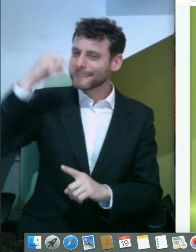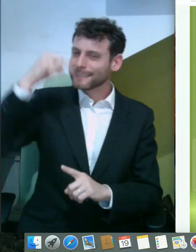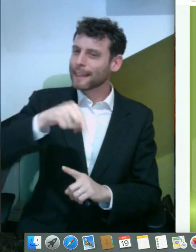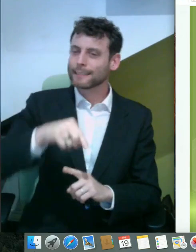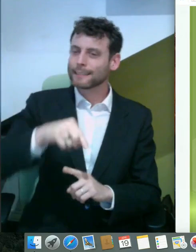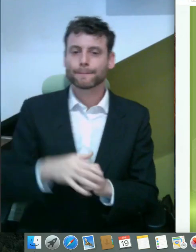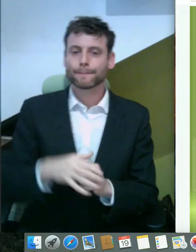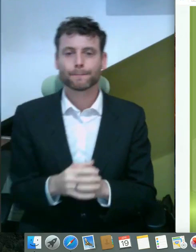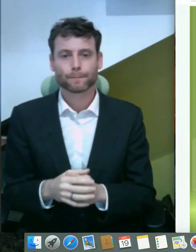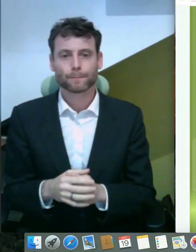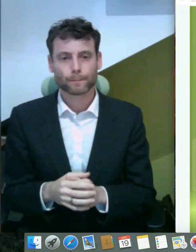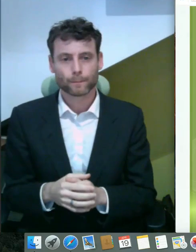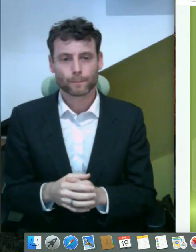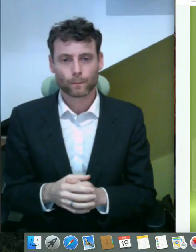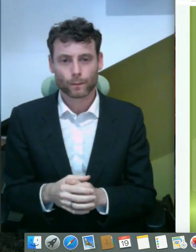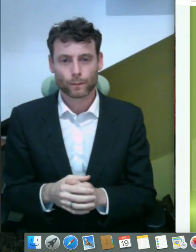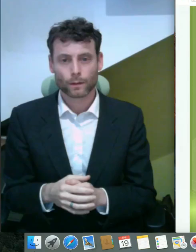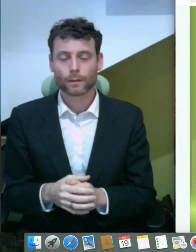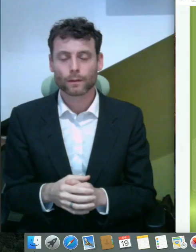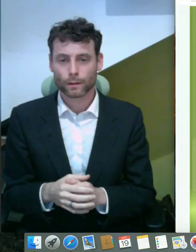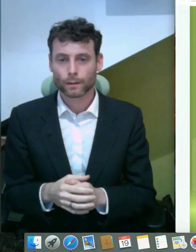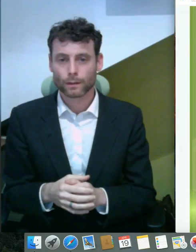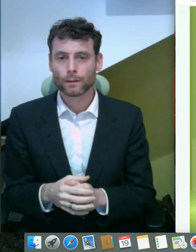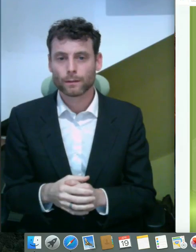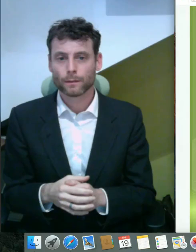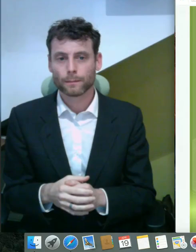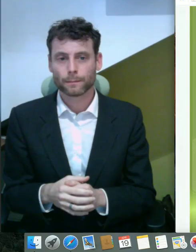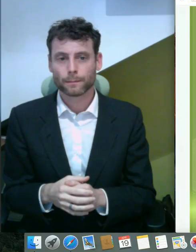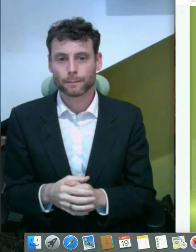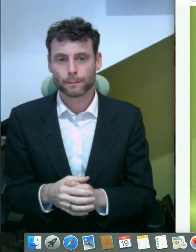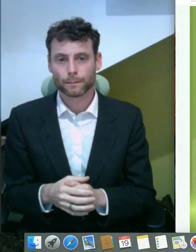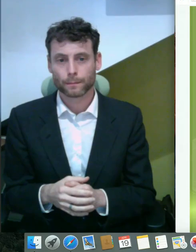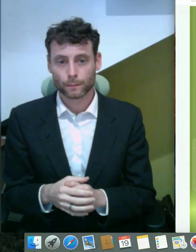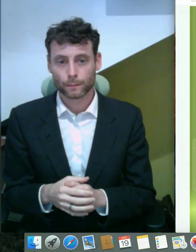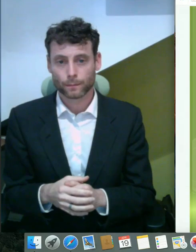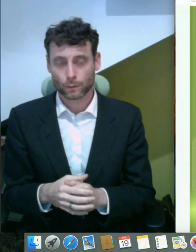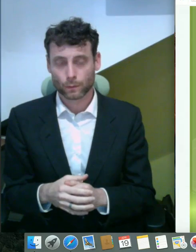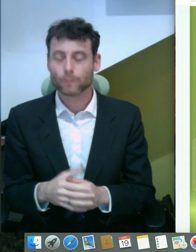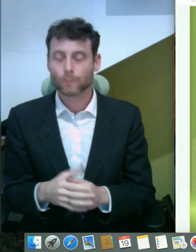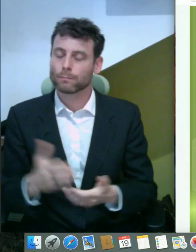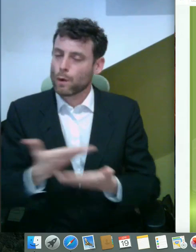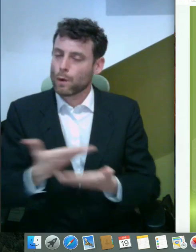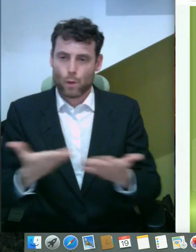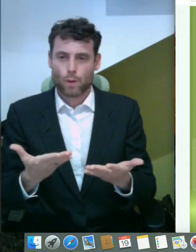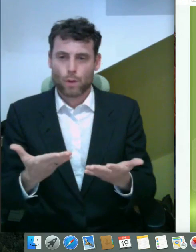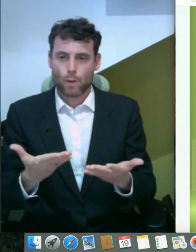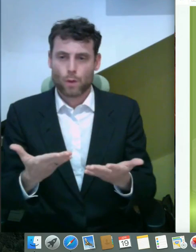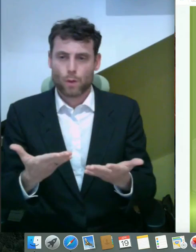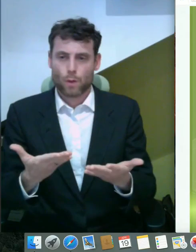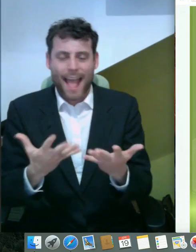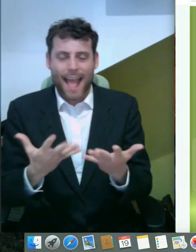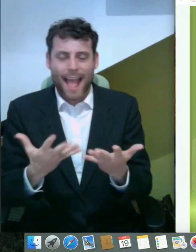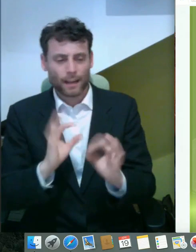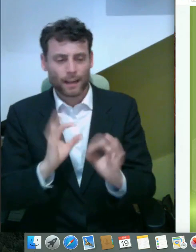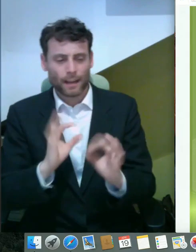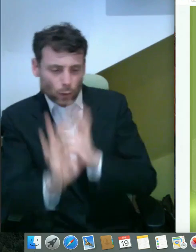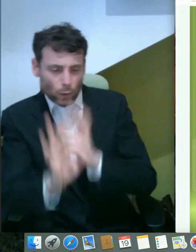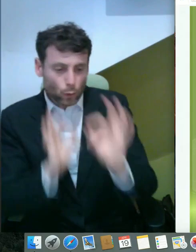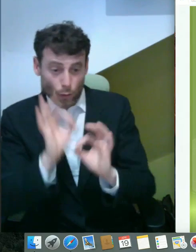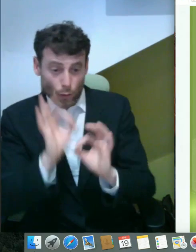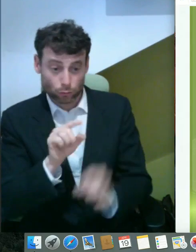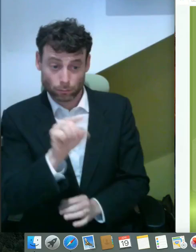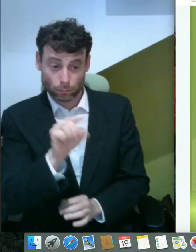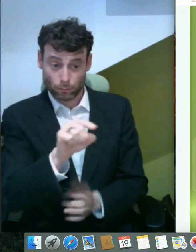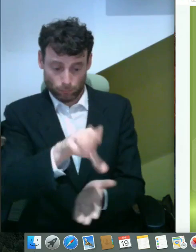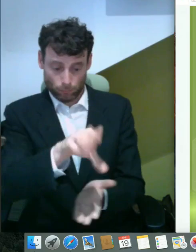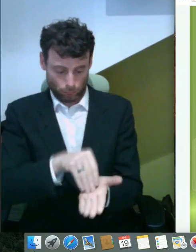And just reinforces the fact that any interactions with the potential to become evidence should ideally be video recorded. And